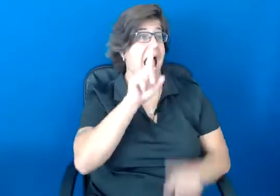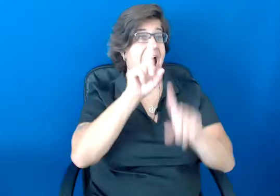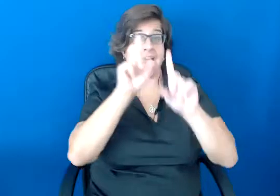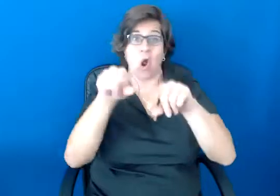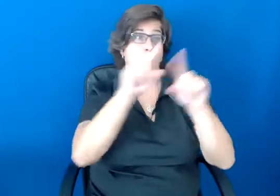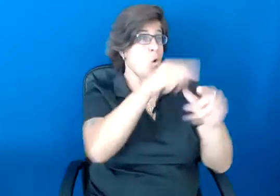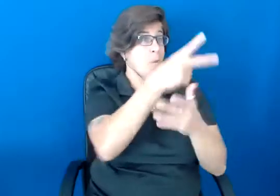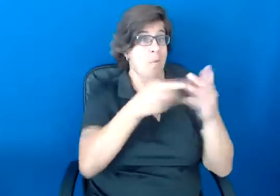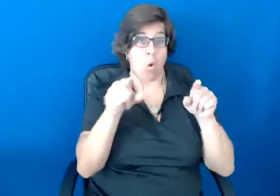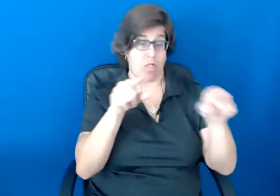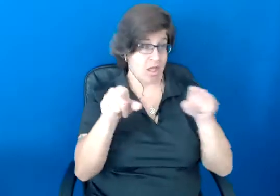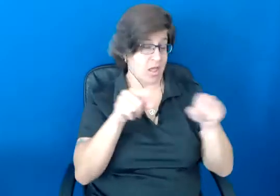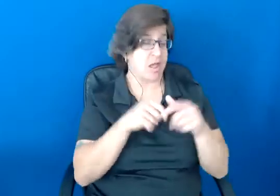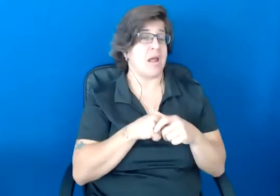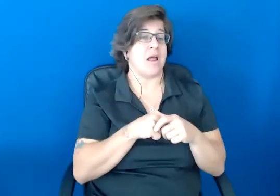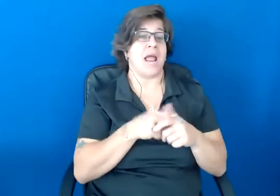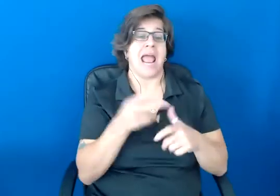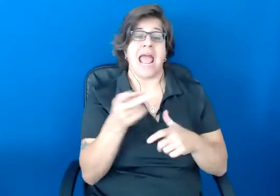both fellowships. They are just